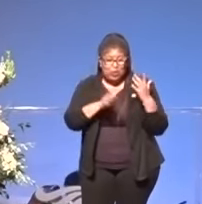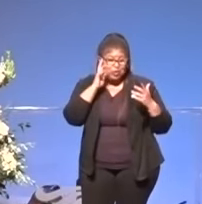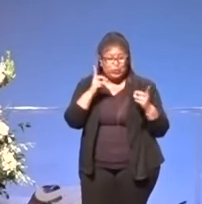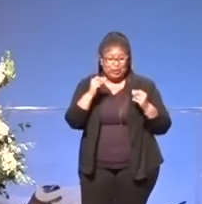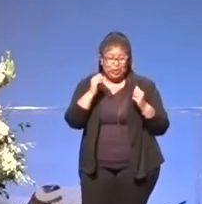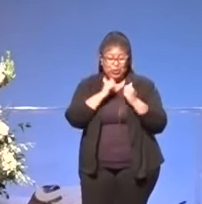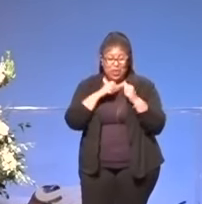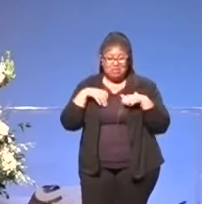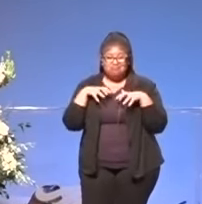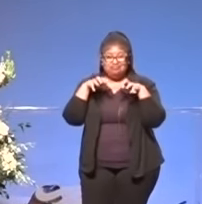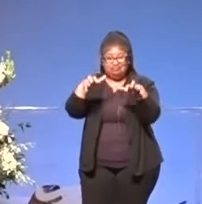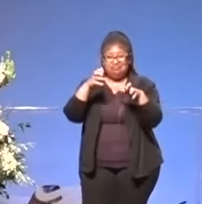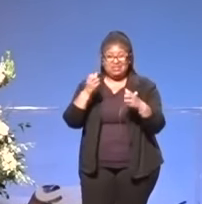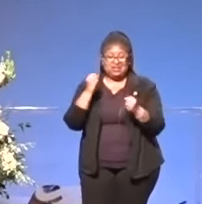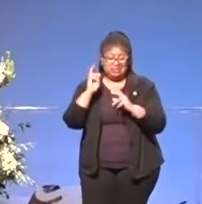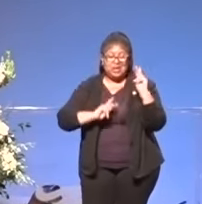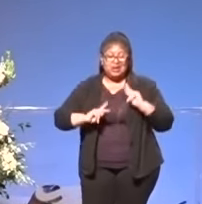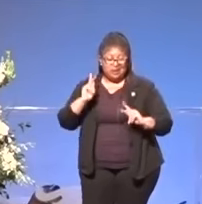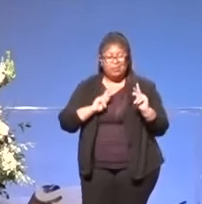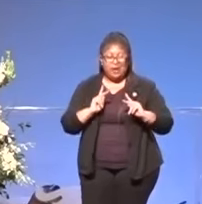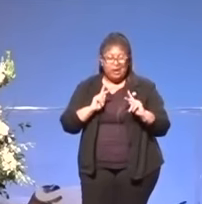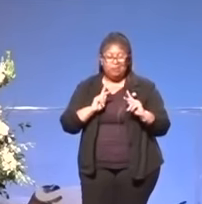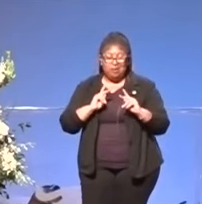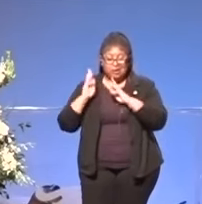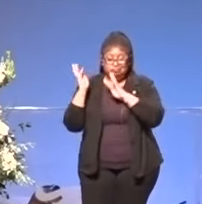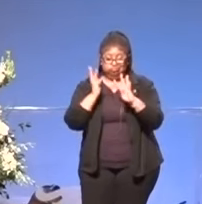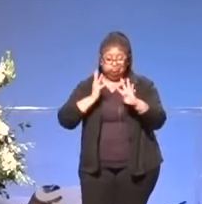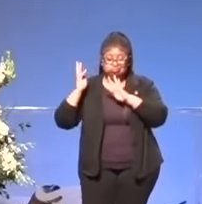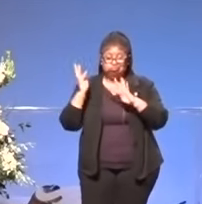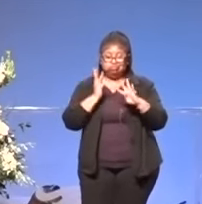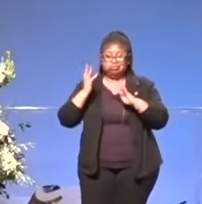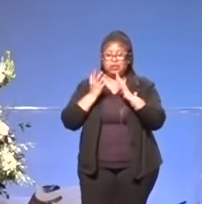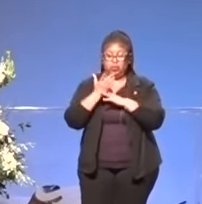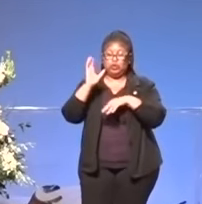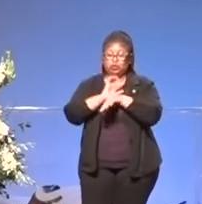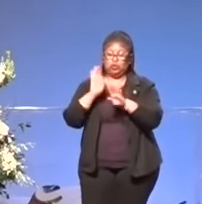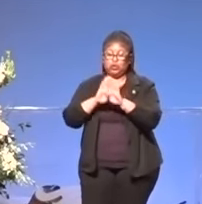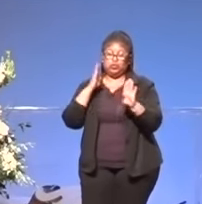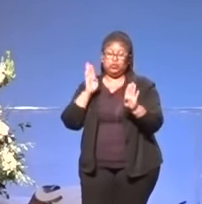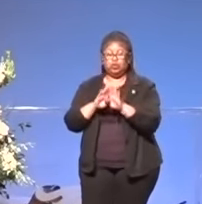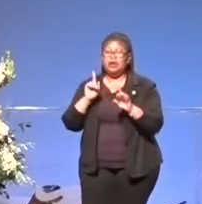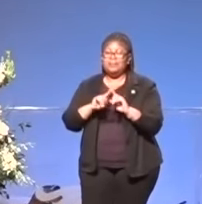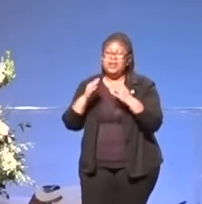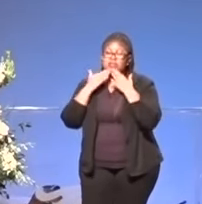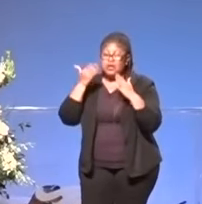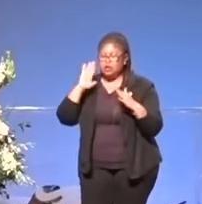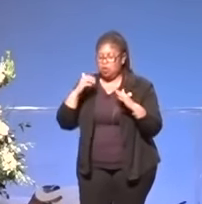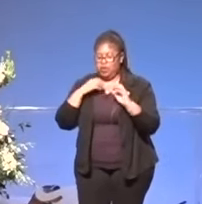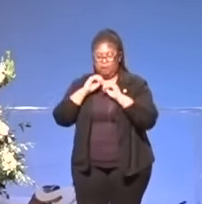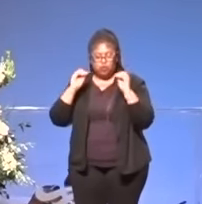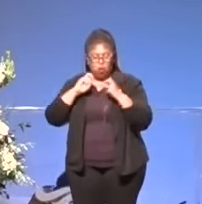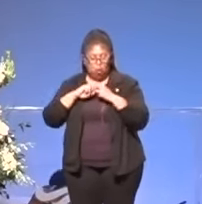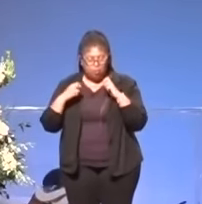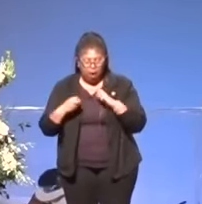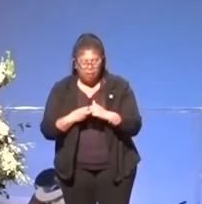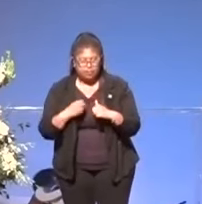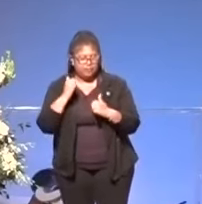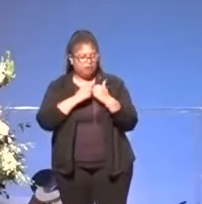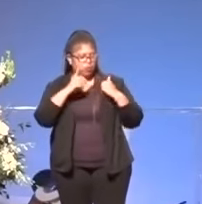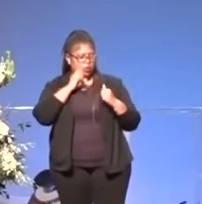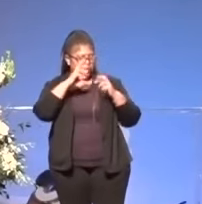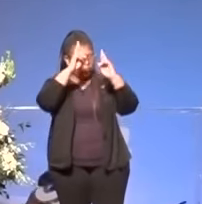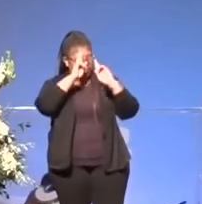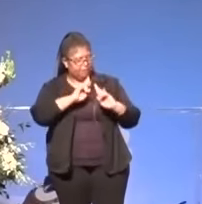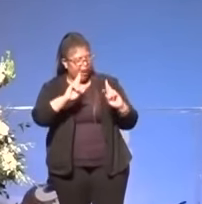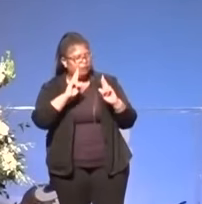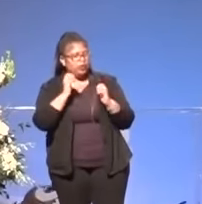right? This many people funneling through your doors. But thank God we didn't have any problems. Everybody was respectful. Everybody